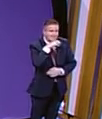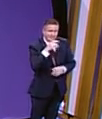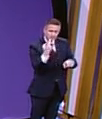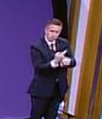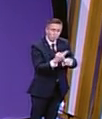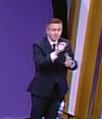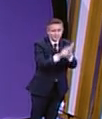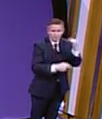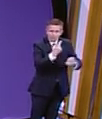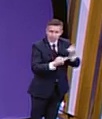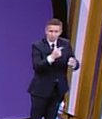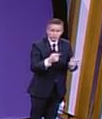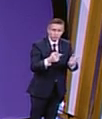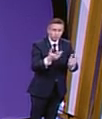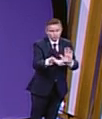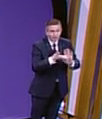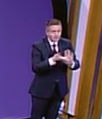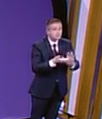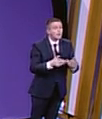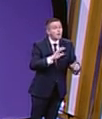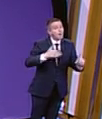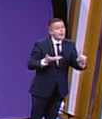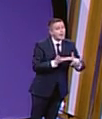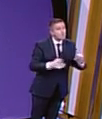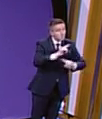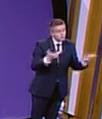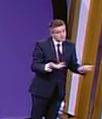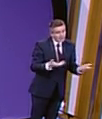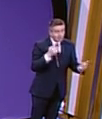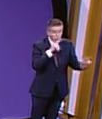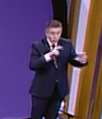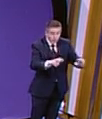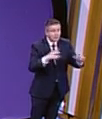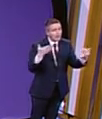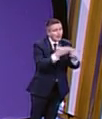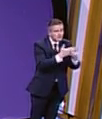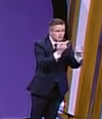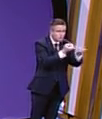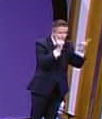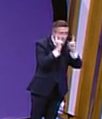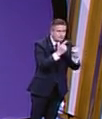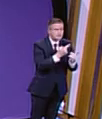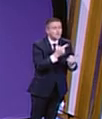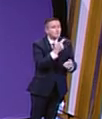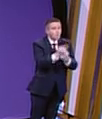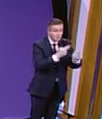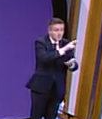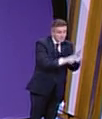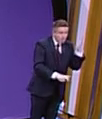about access in university using the widening access agenda for people with disabilities and people who use BSL. And